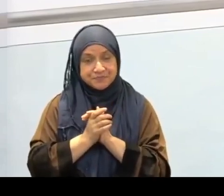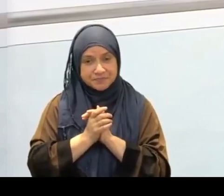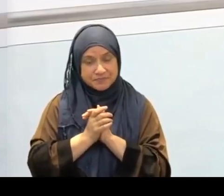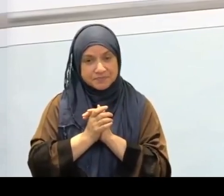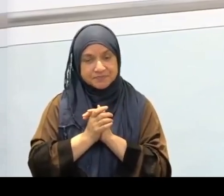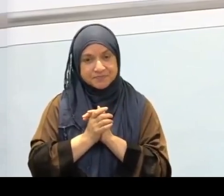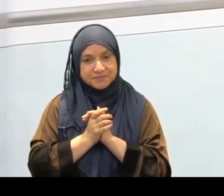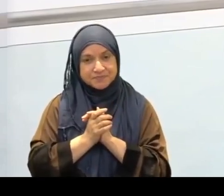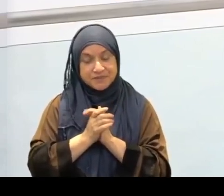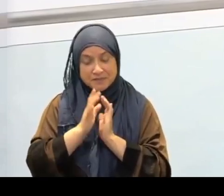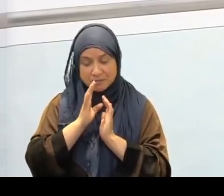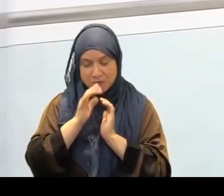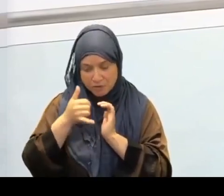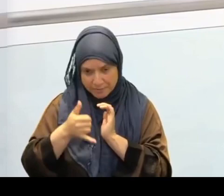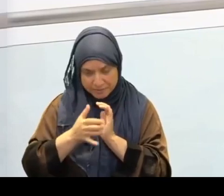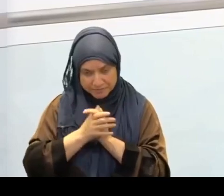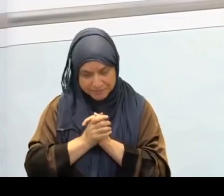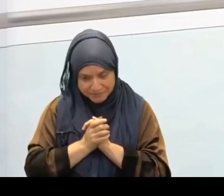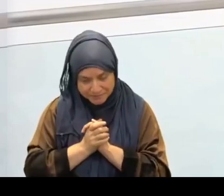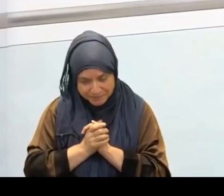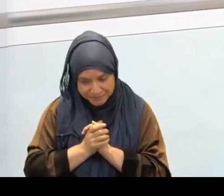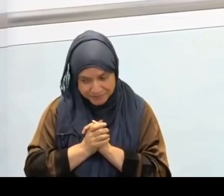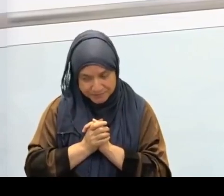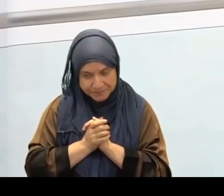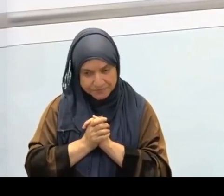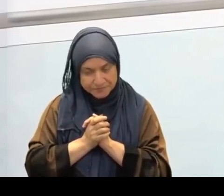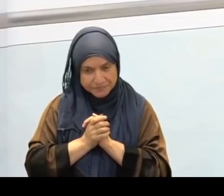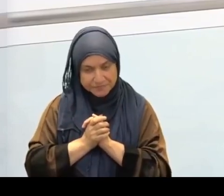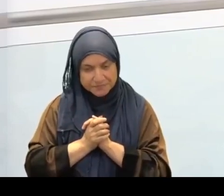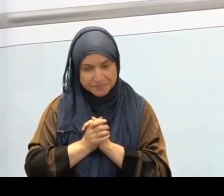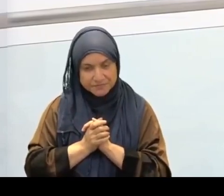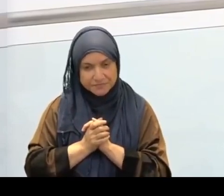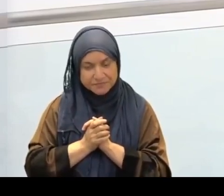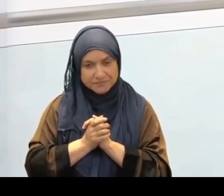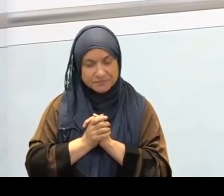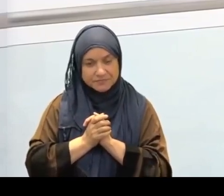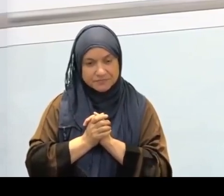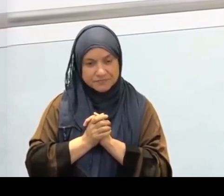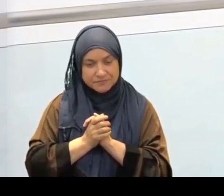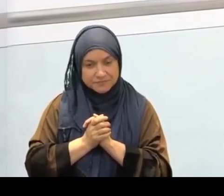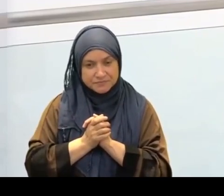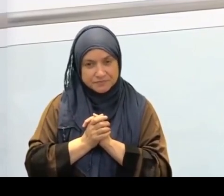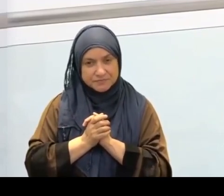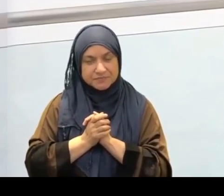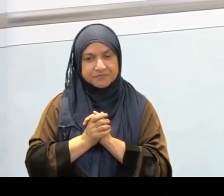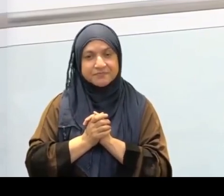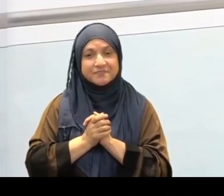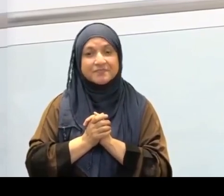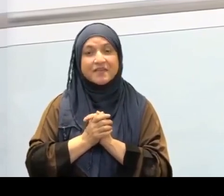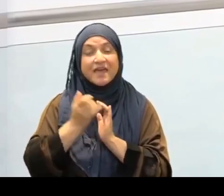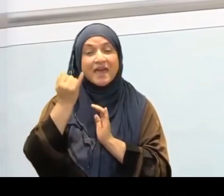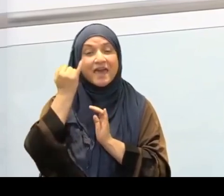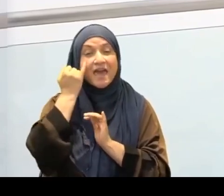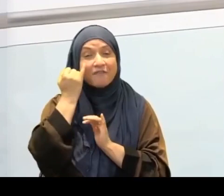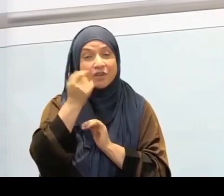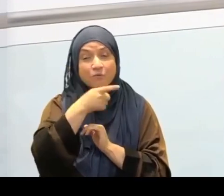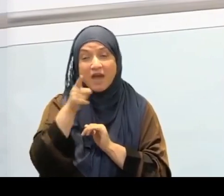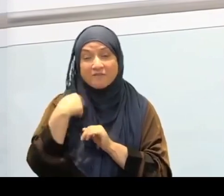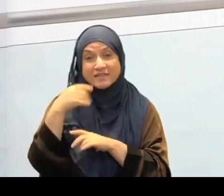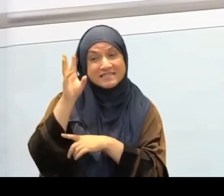bi sittin, ukfulu lakum al-jannah. That guarantee me six things, and I will guarantee you